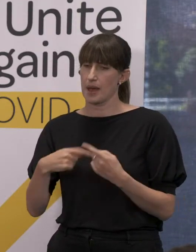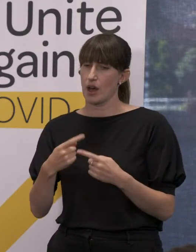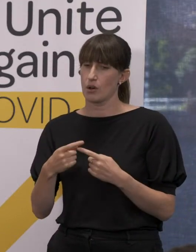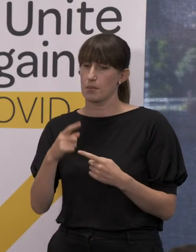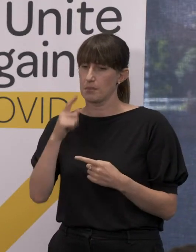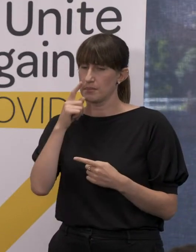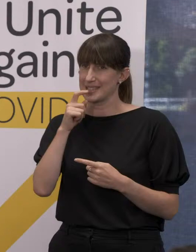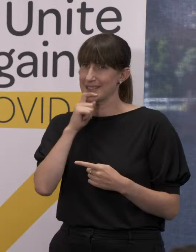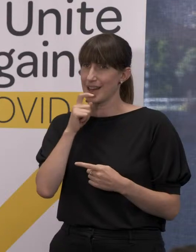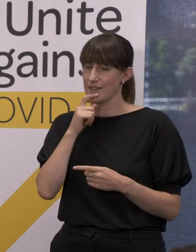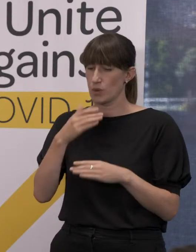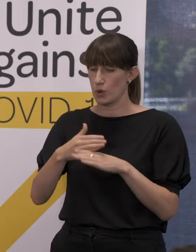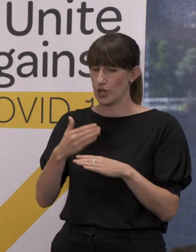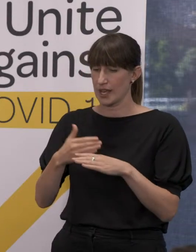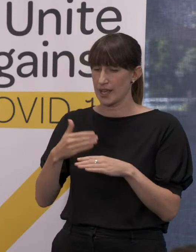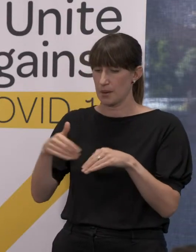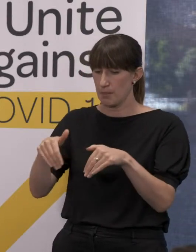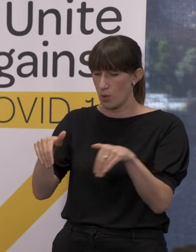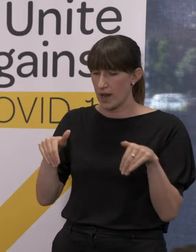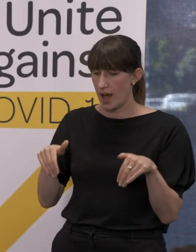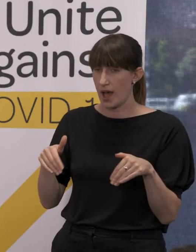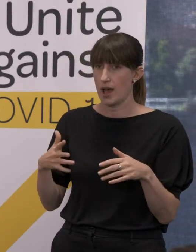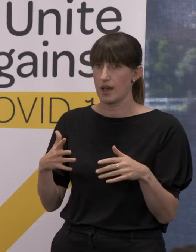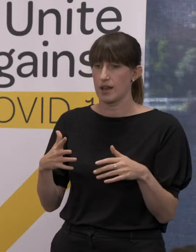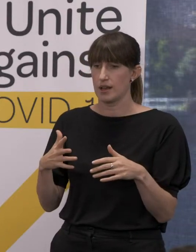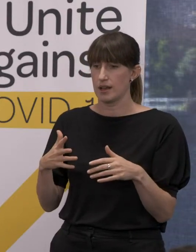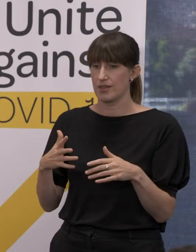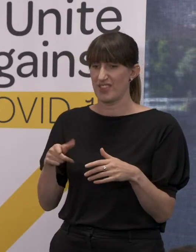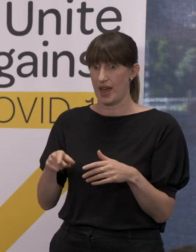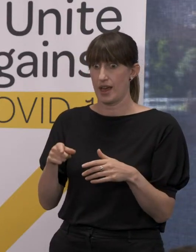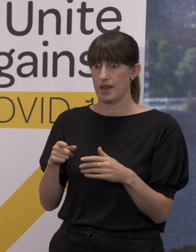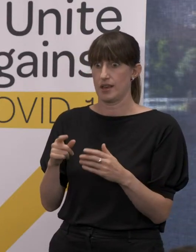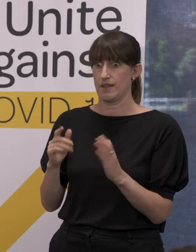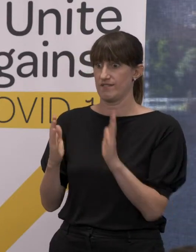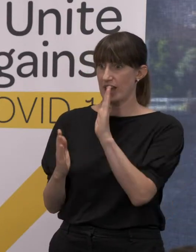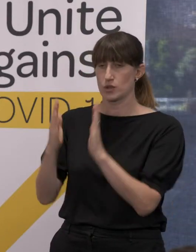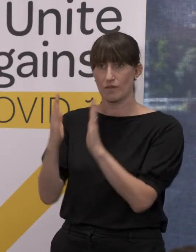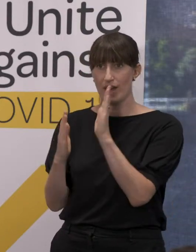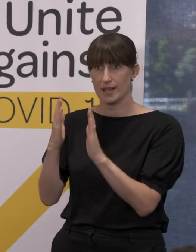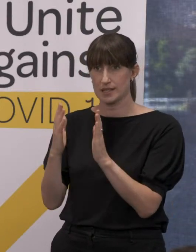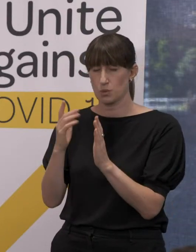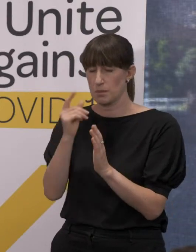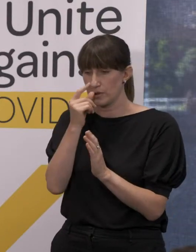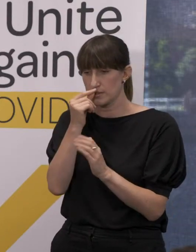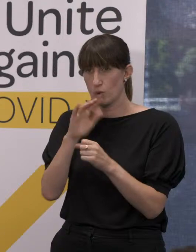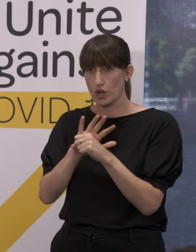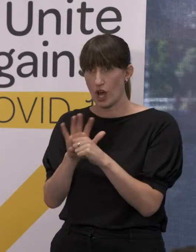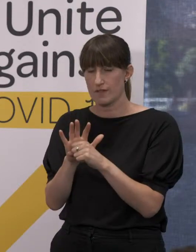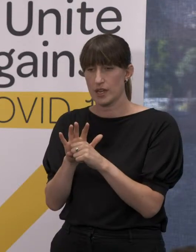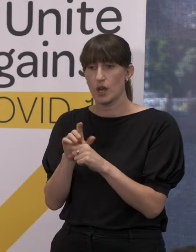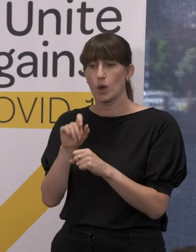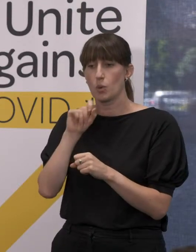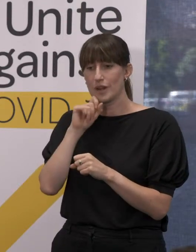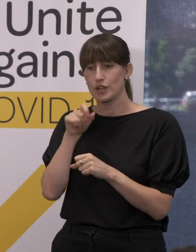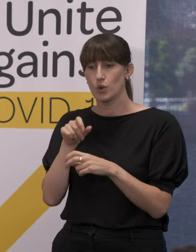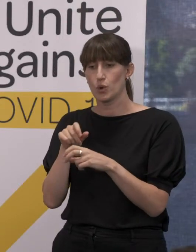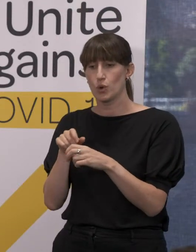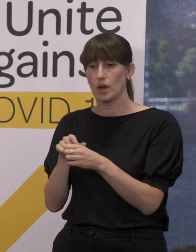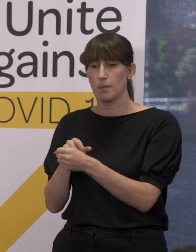high risk, who are still on the front line, would you recommend? Are you sort of looking to pull them off those frontline roles